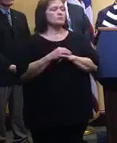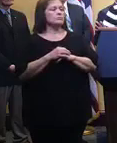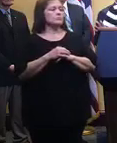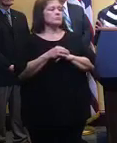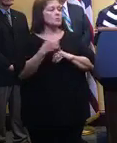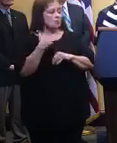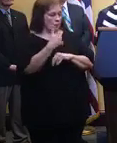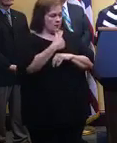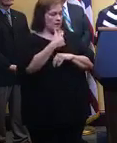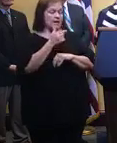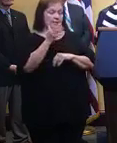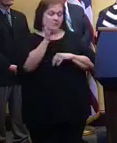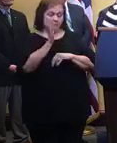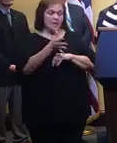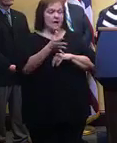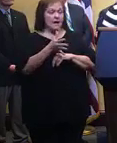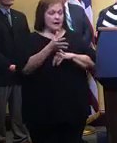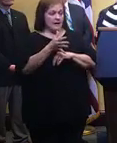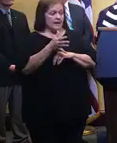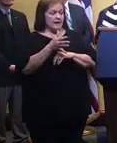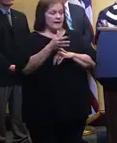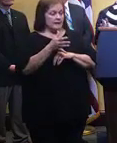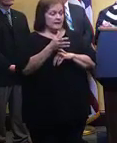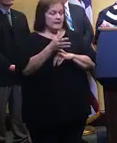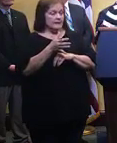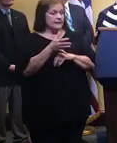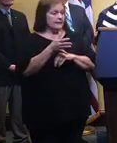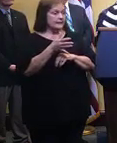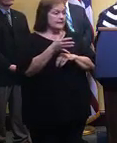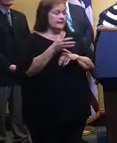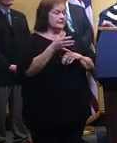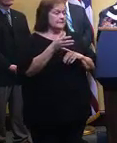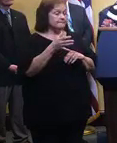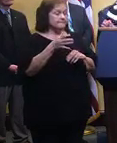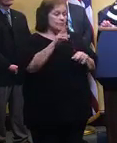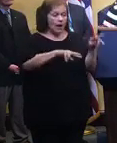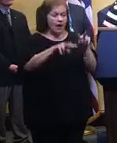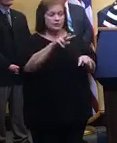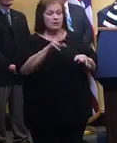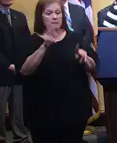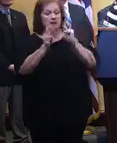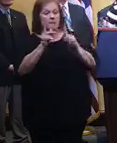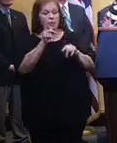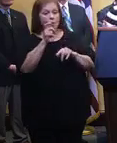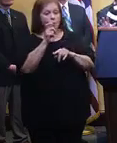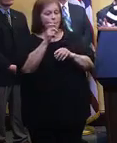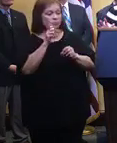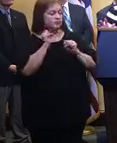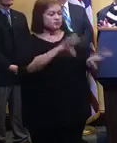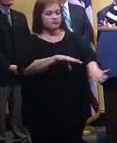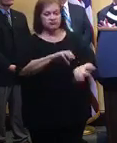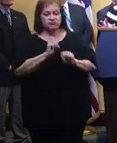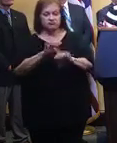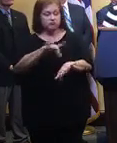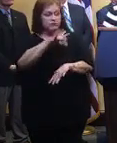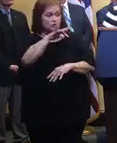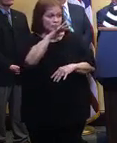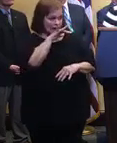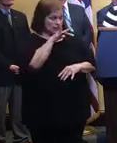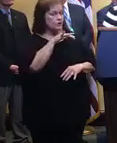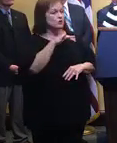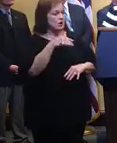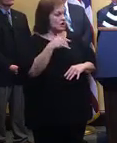we're going to be very aggressive as it relates to it. The litter abatement is a real thing. Dumping in the city will end, has to, because